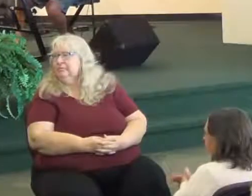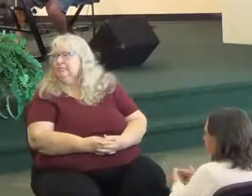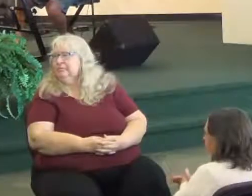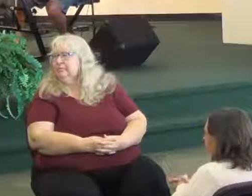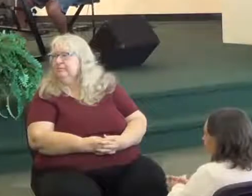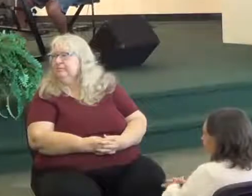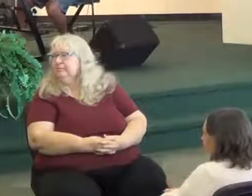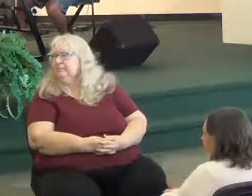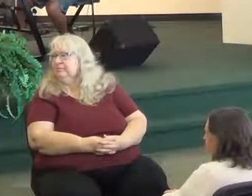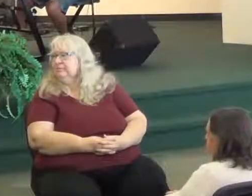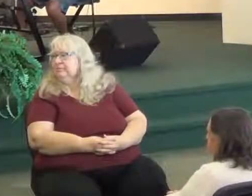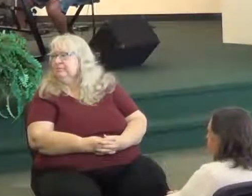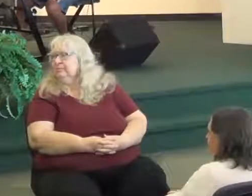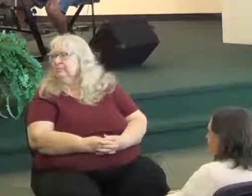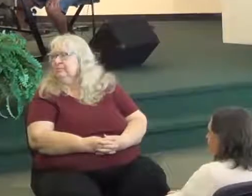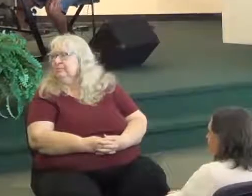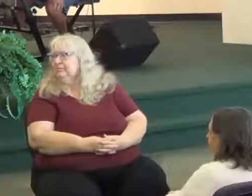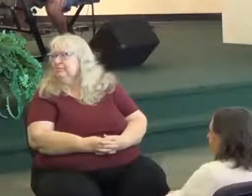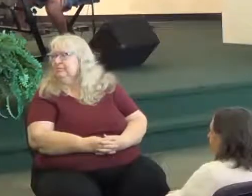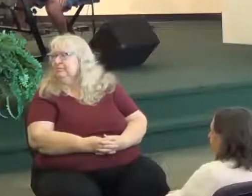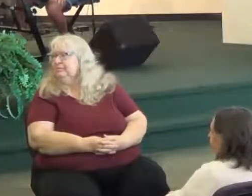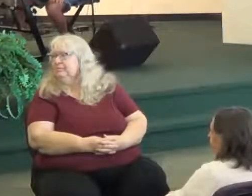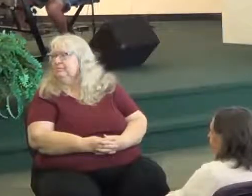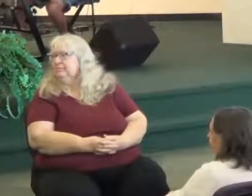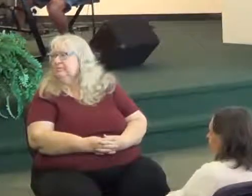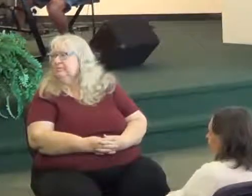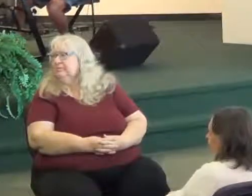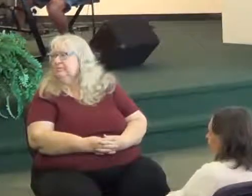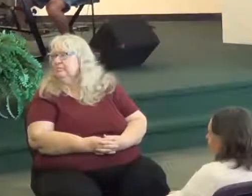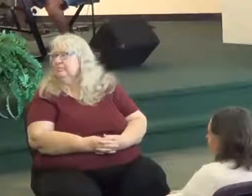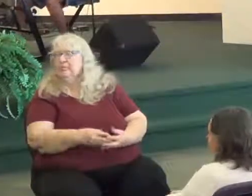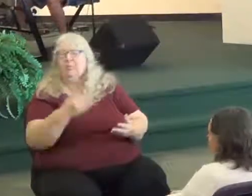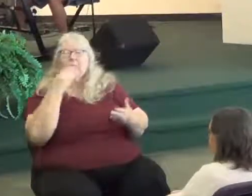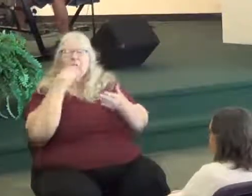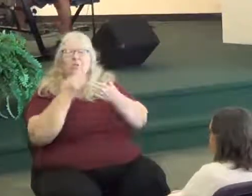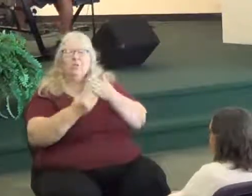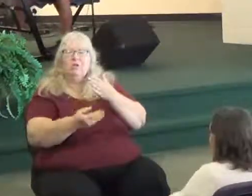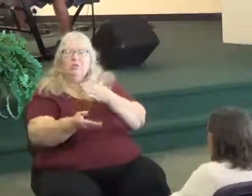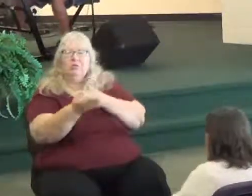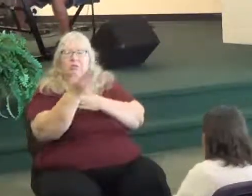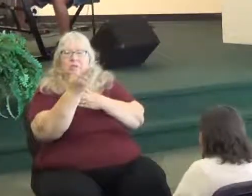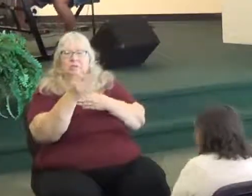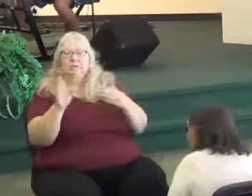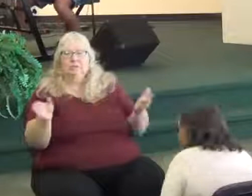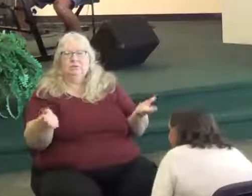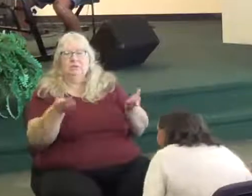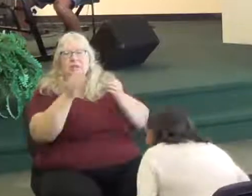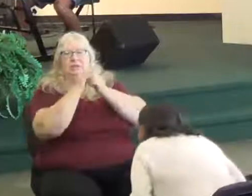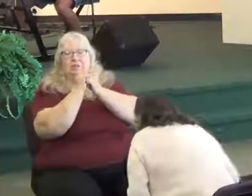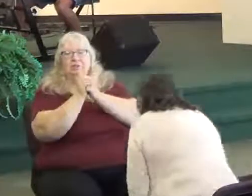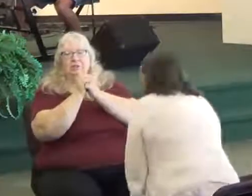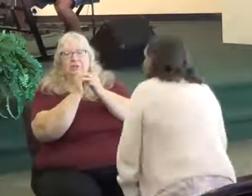Okay, Lord, I'll leave you alone now. Good morning. You guys please rise and worship with us.